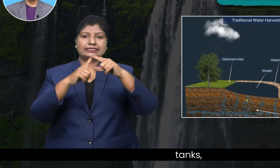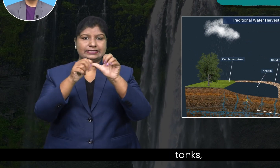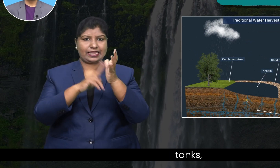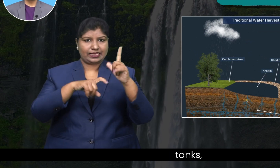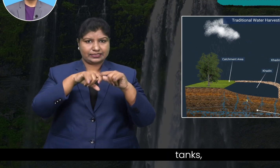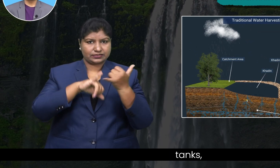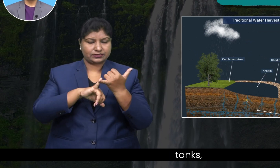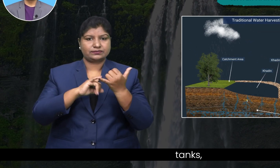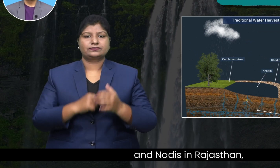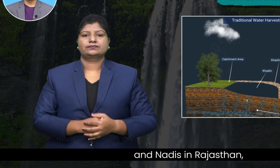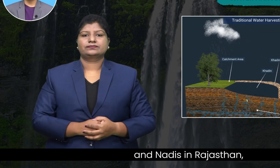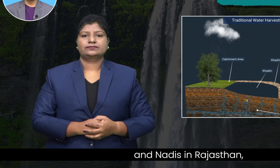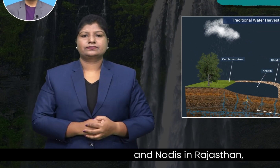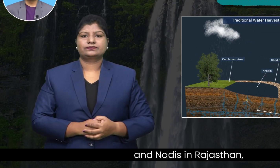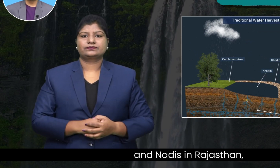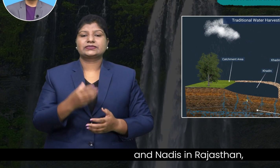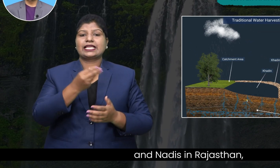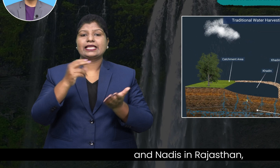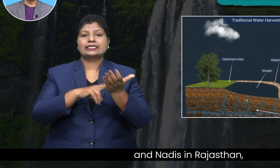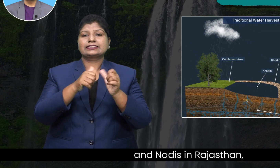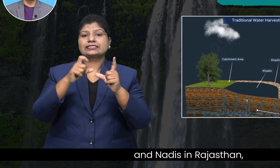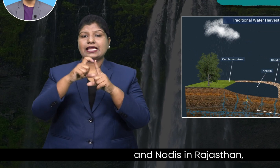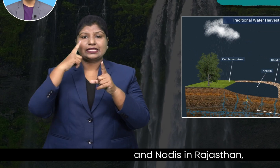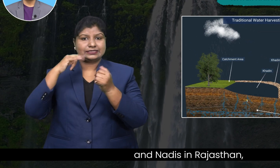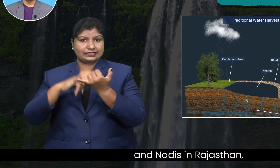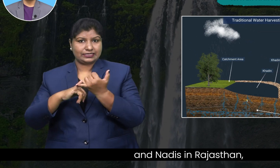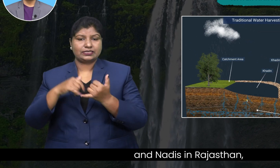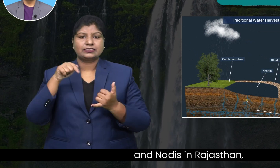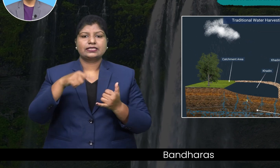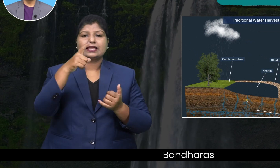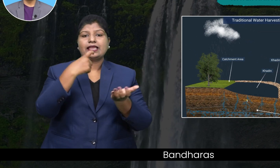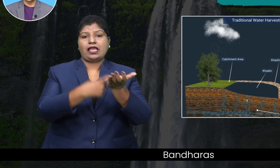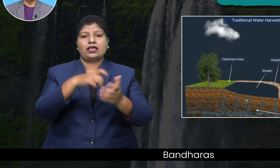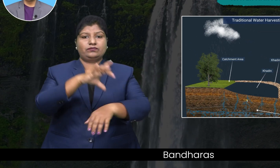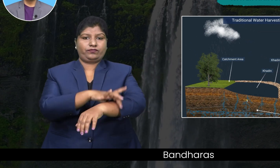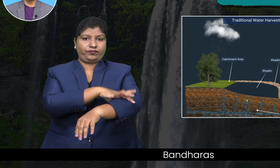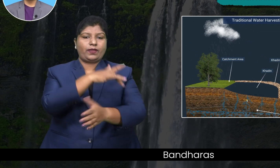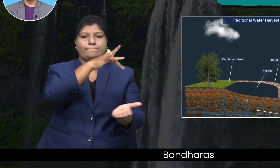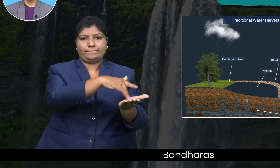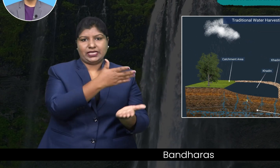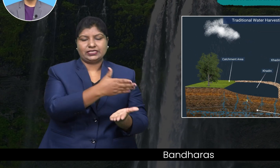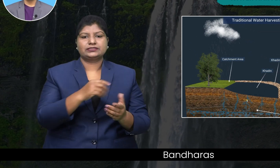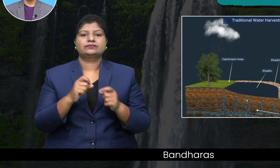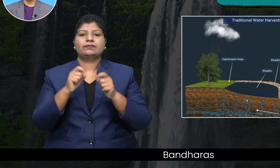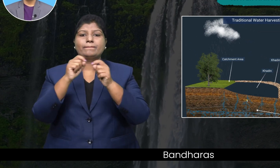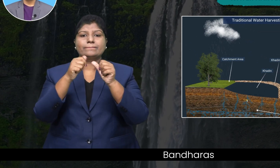tanks and nadis in Rajasthan, bandras